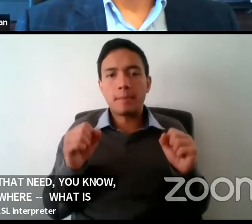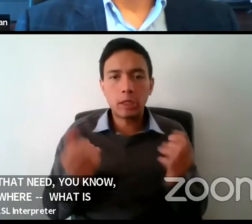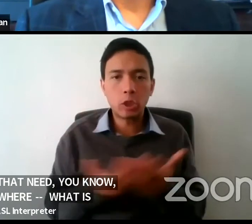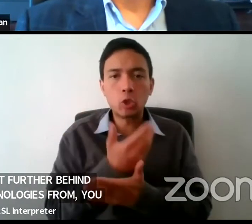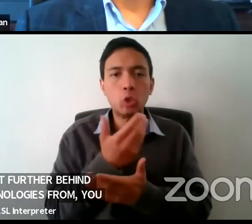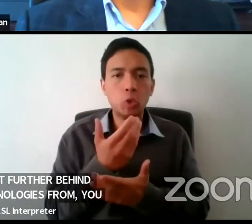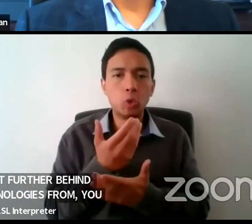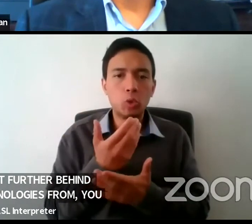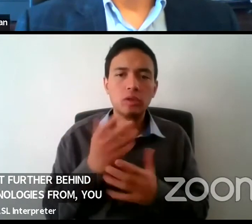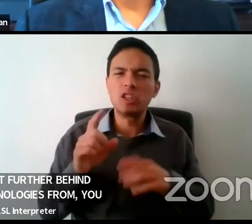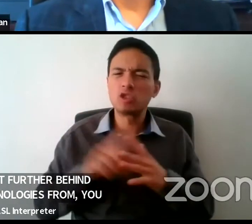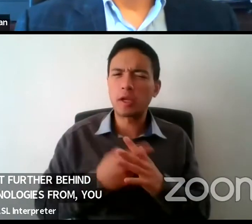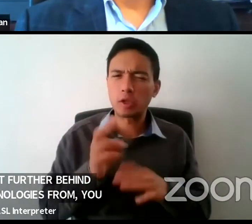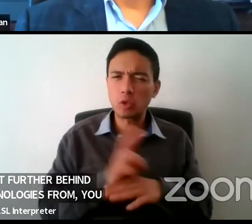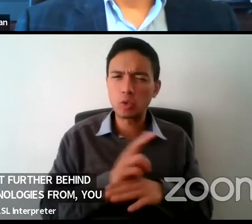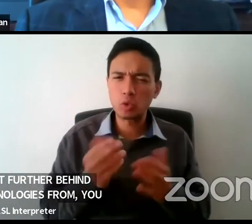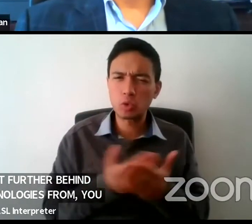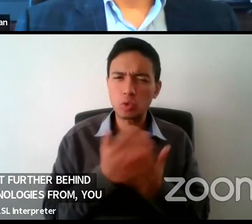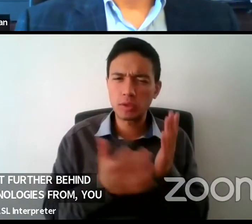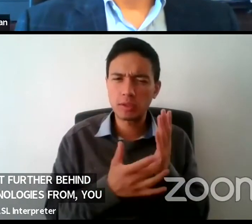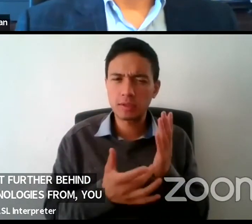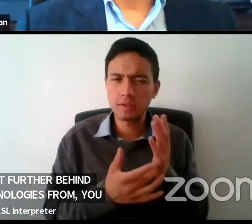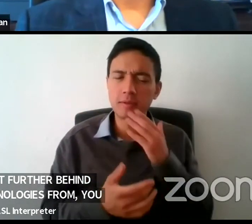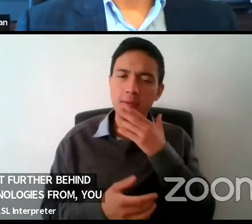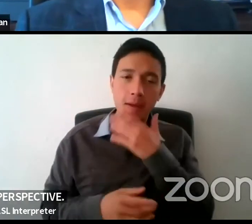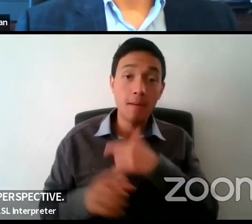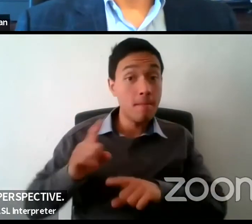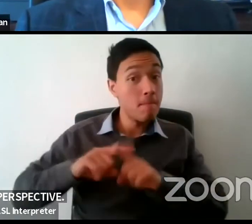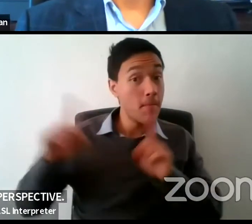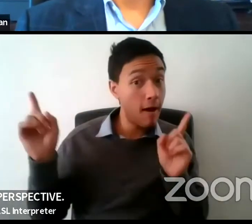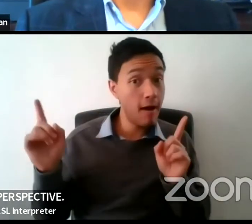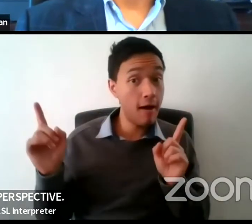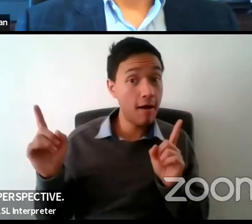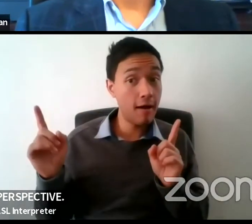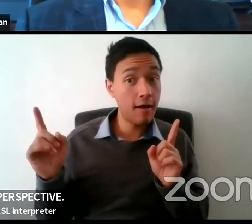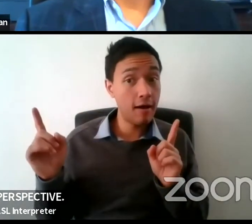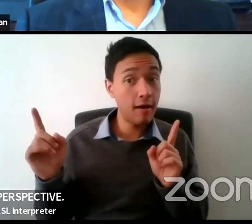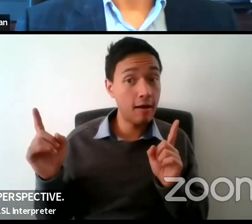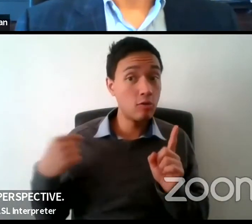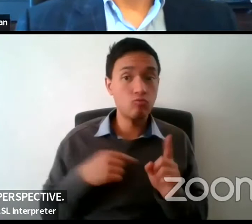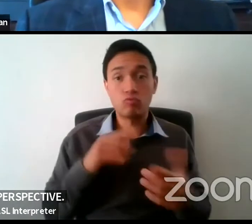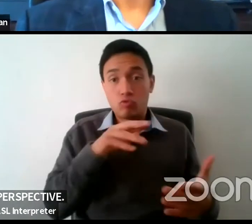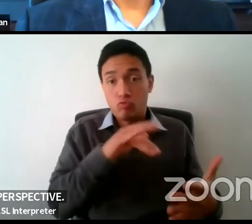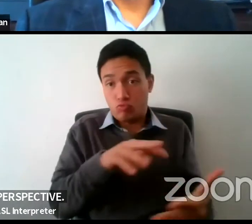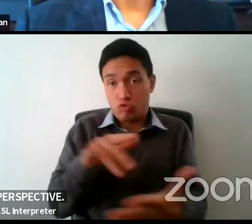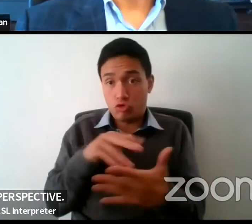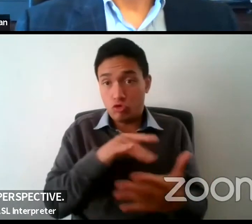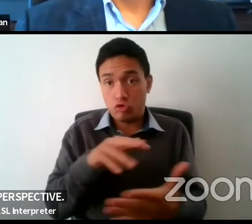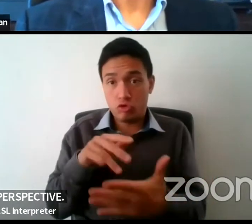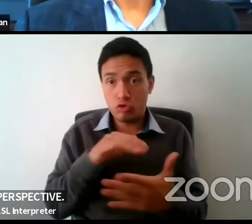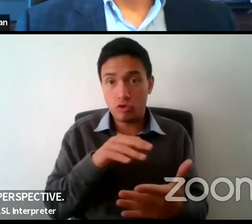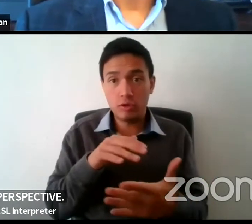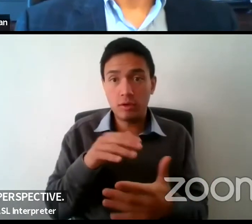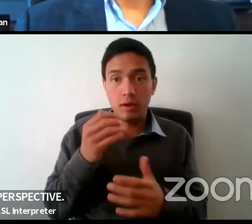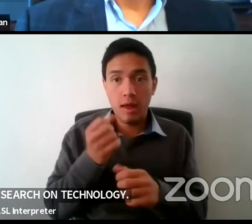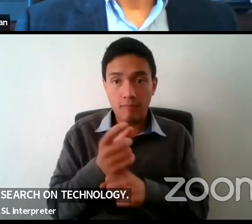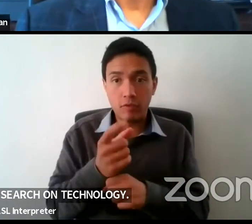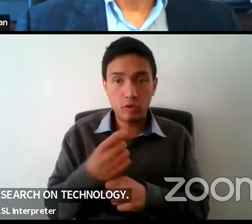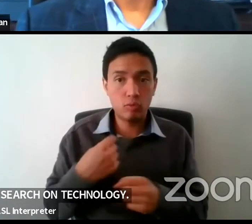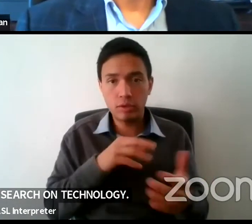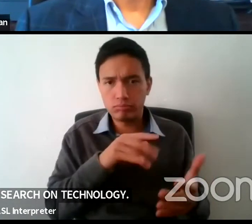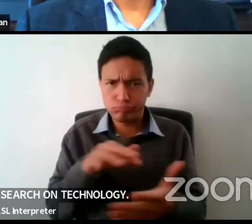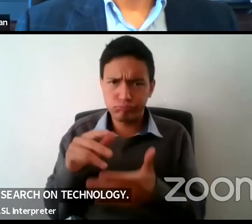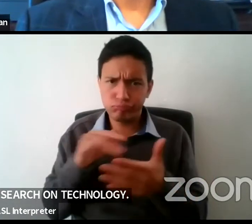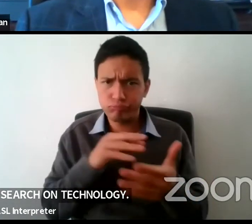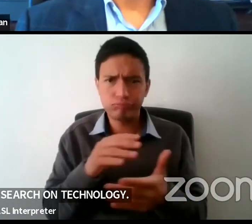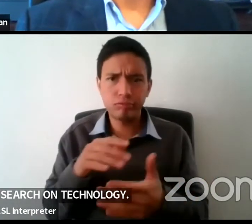curve perspective. But, and we know this from, we do trending research on technology, every year we're doing a study on this. And what we've